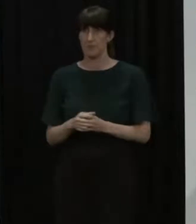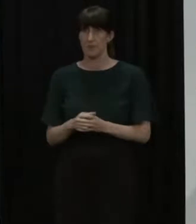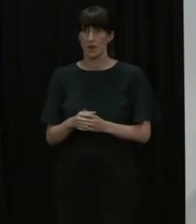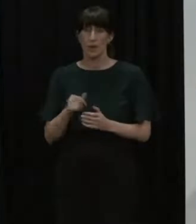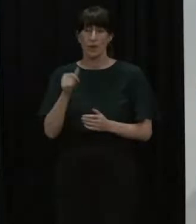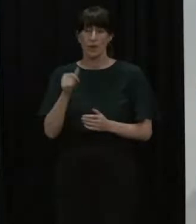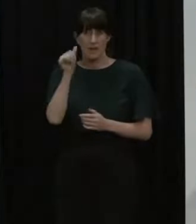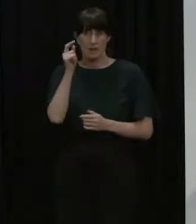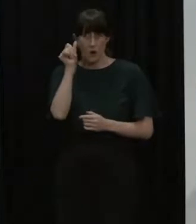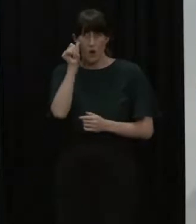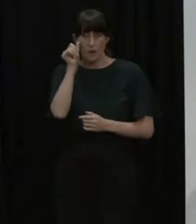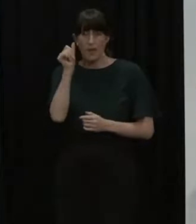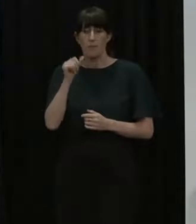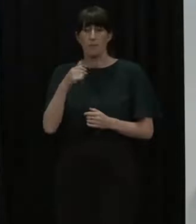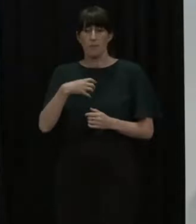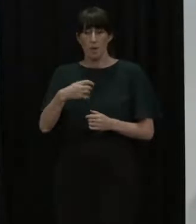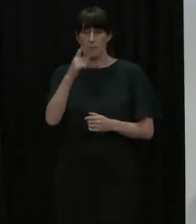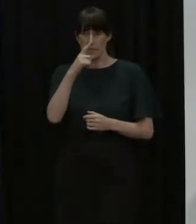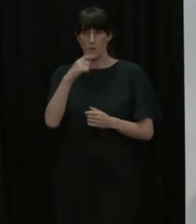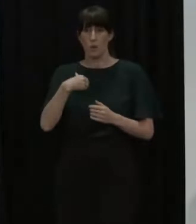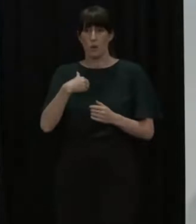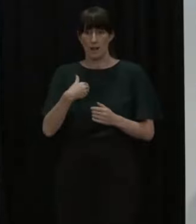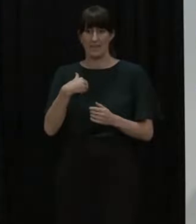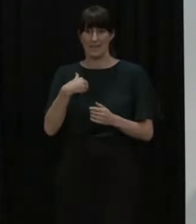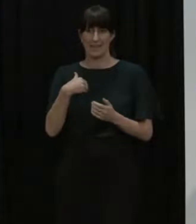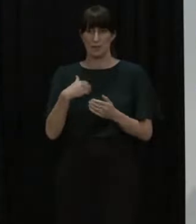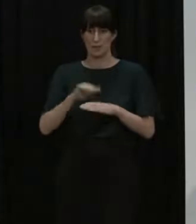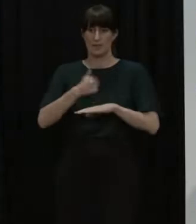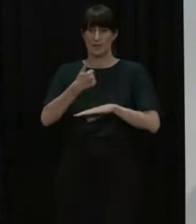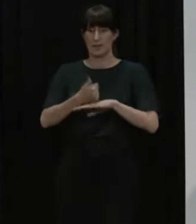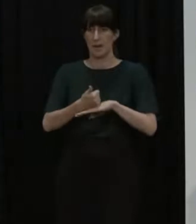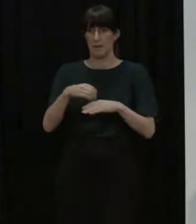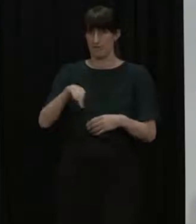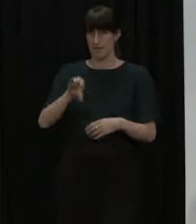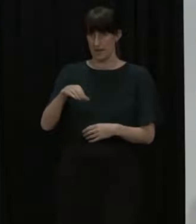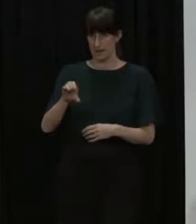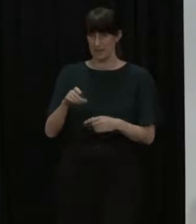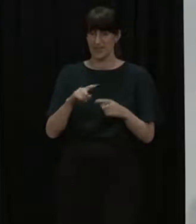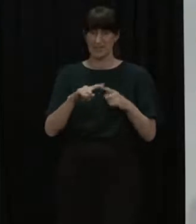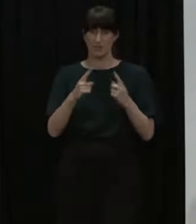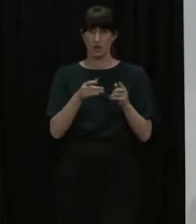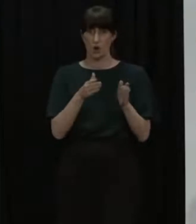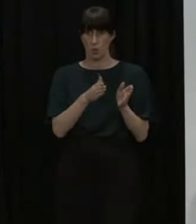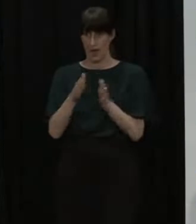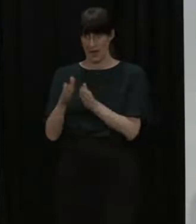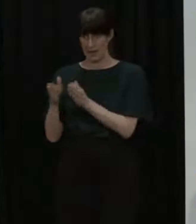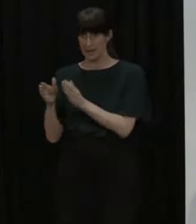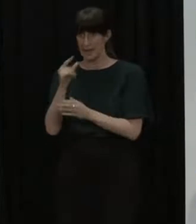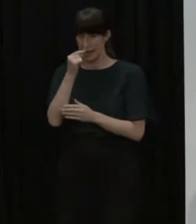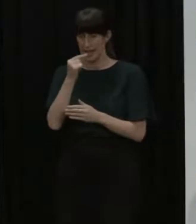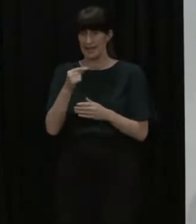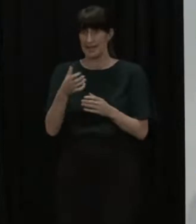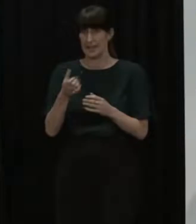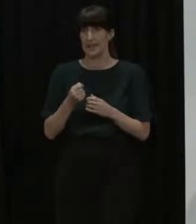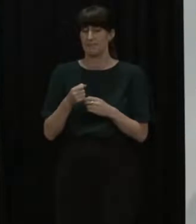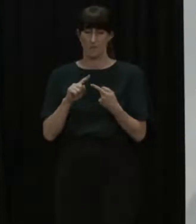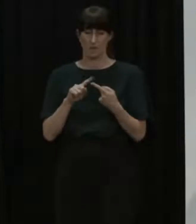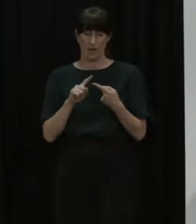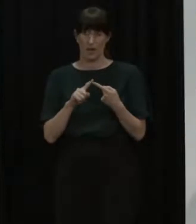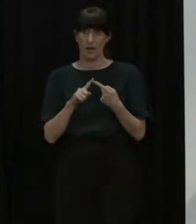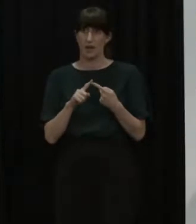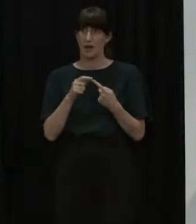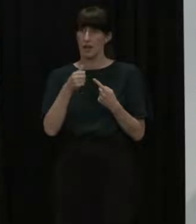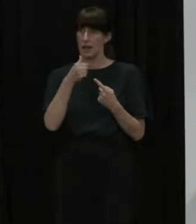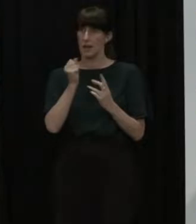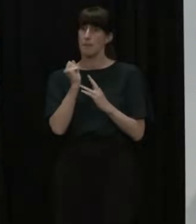we've today introduced other ways that people can get their pass. There is now the option to receive your pass through the post,